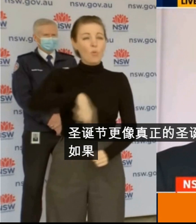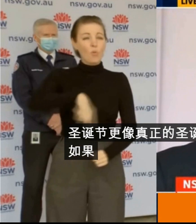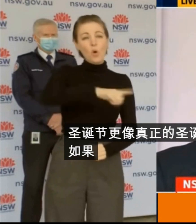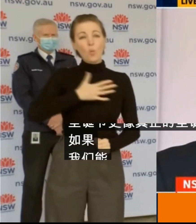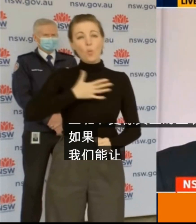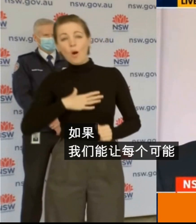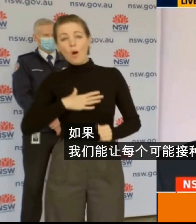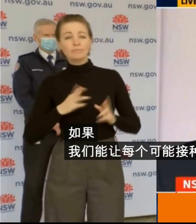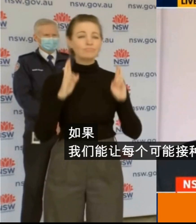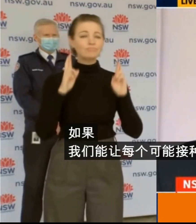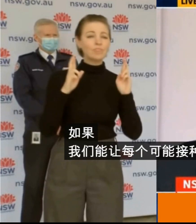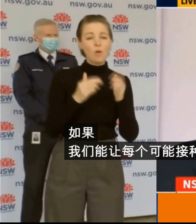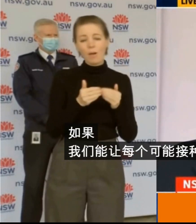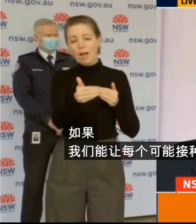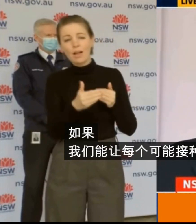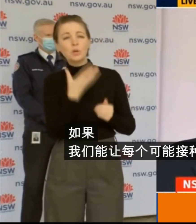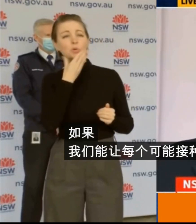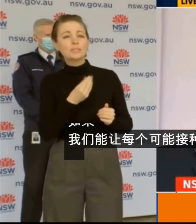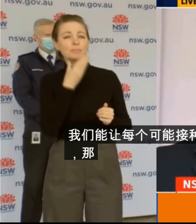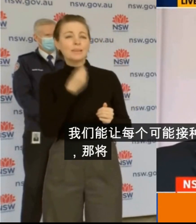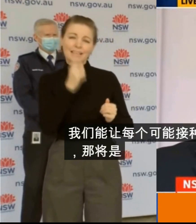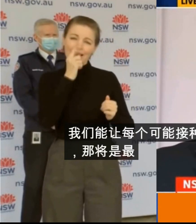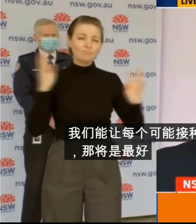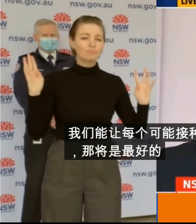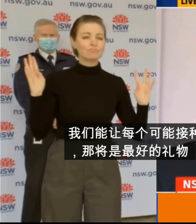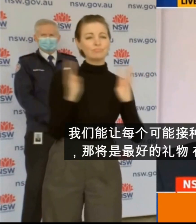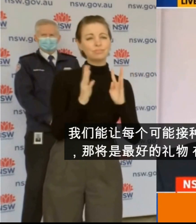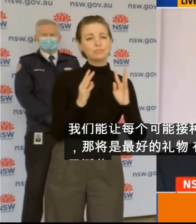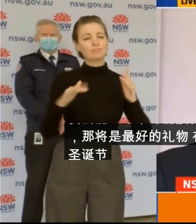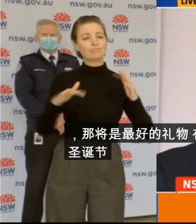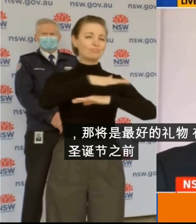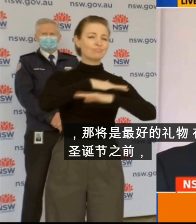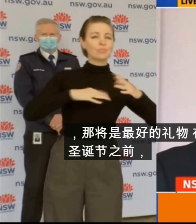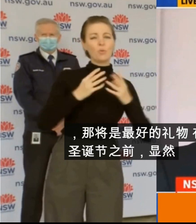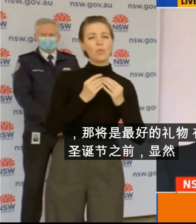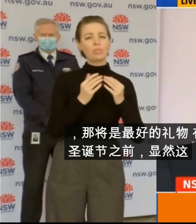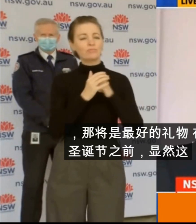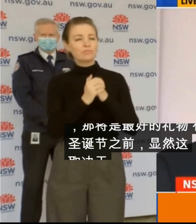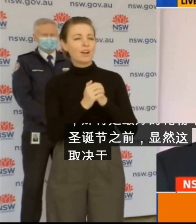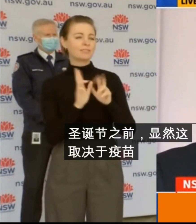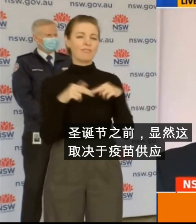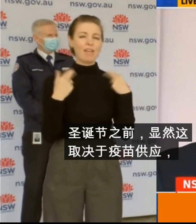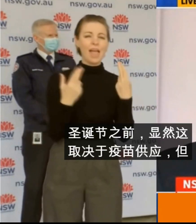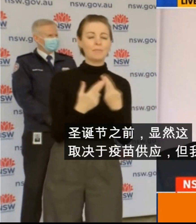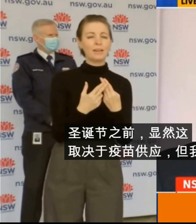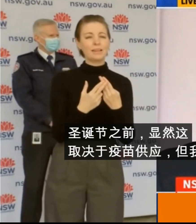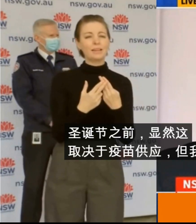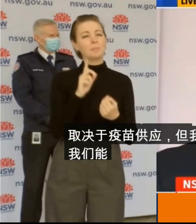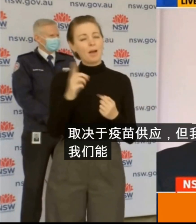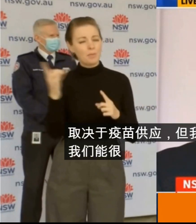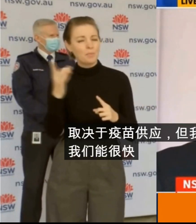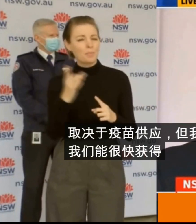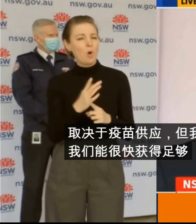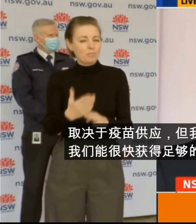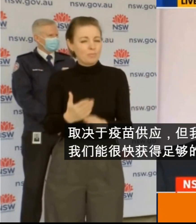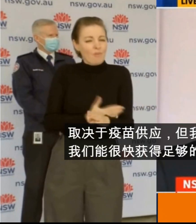the best present of all if we could just get everybody vaccinated who can possibly be vaccinated before Christmas. And obviously that's dependent on vaccine supplies, but we're hoping